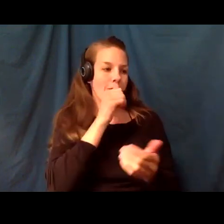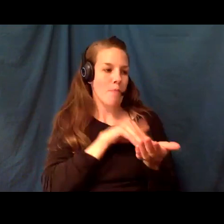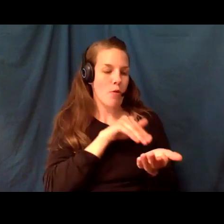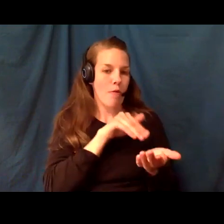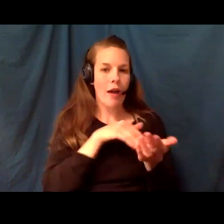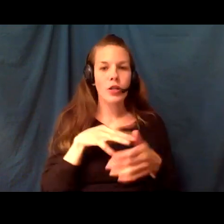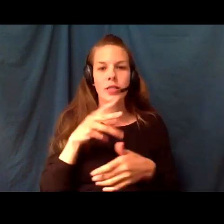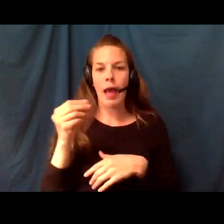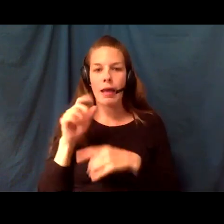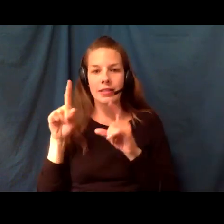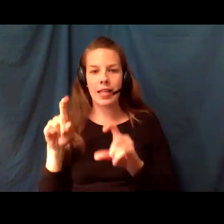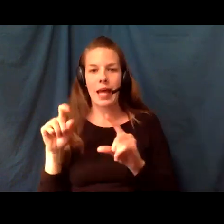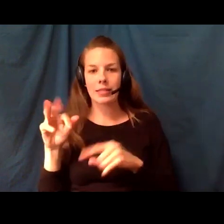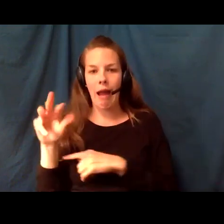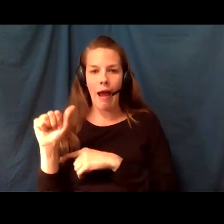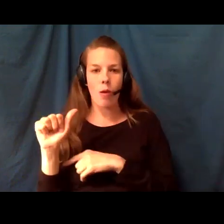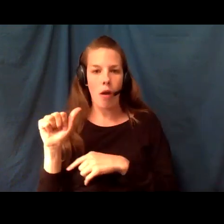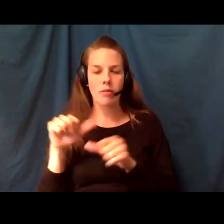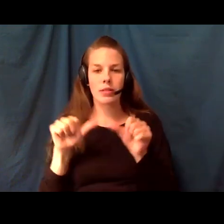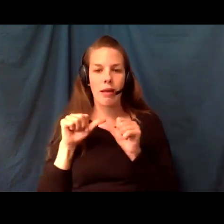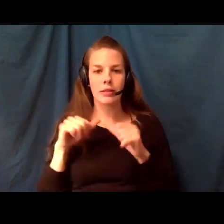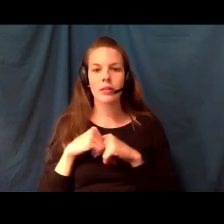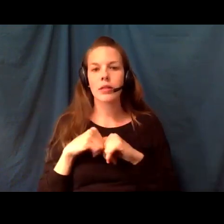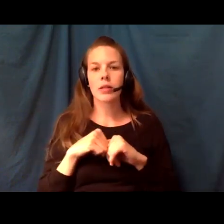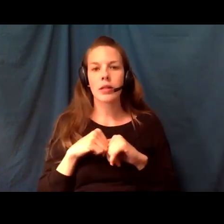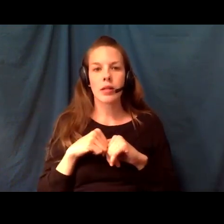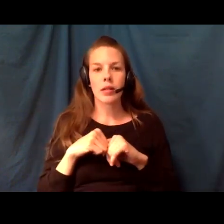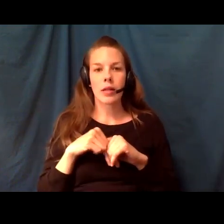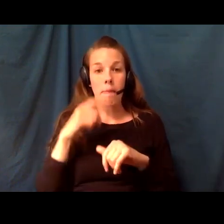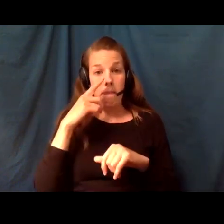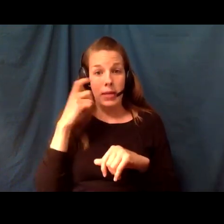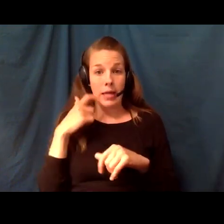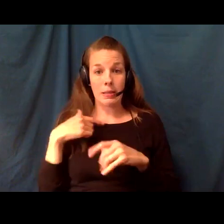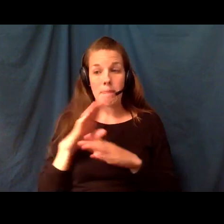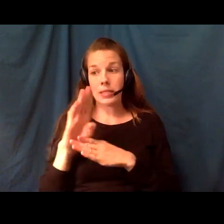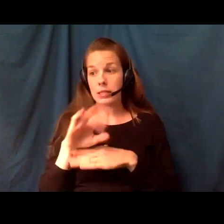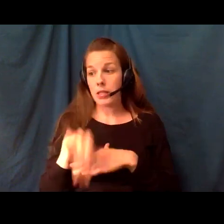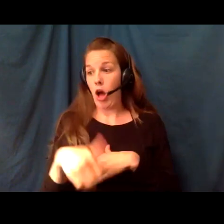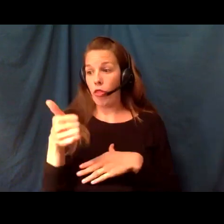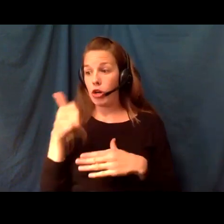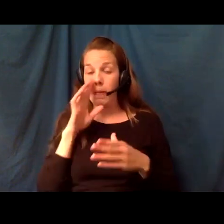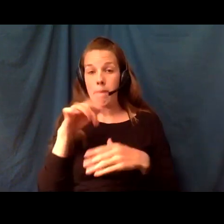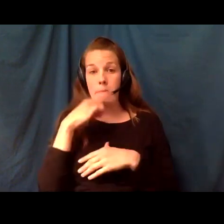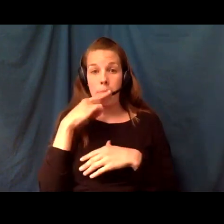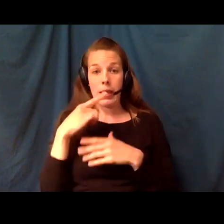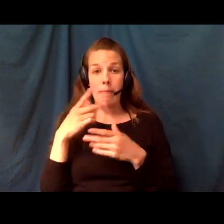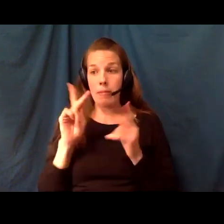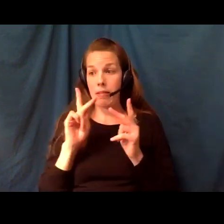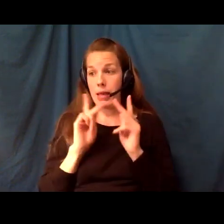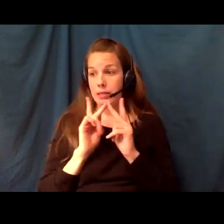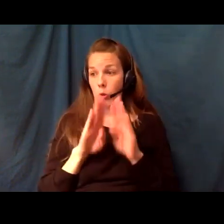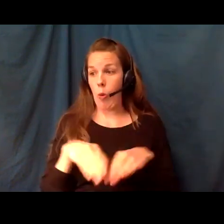Test Iowa site. Just because businesses and other public places are open, this does not mean